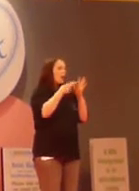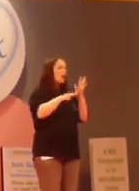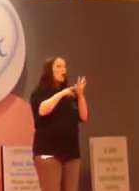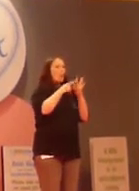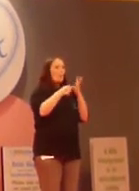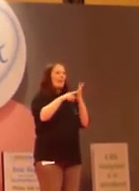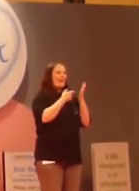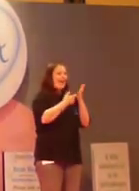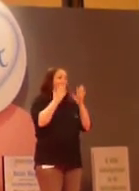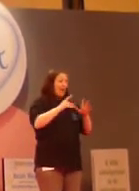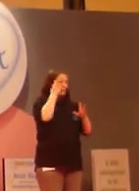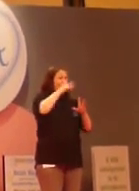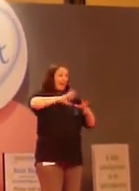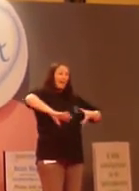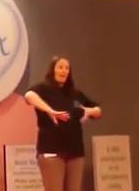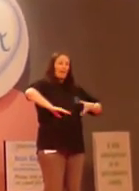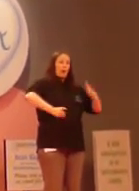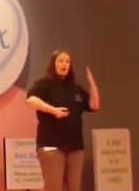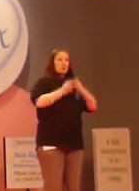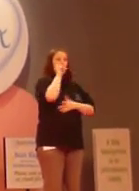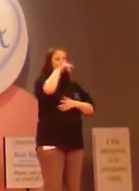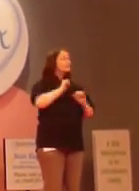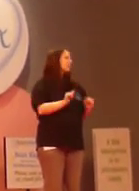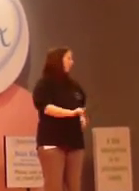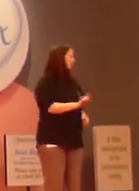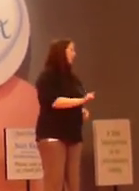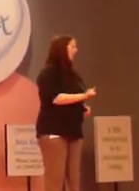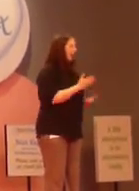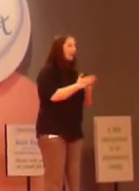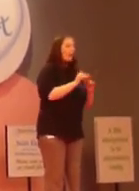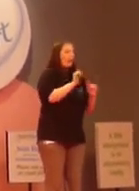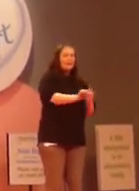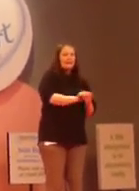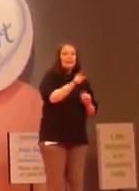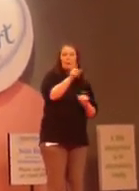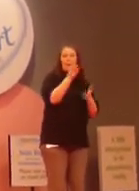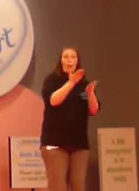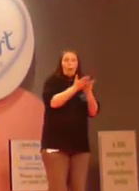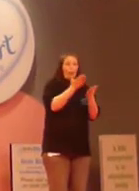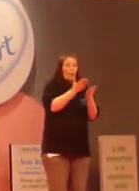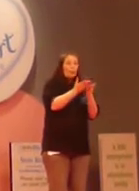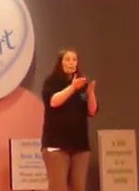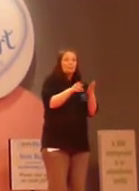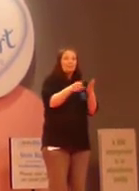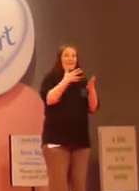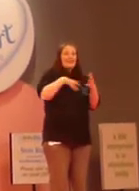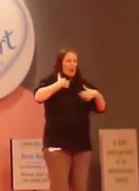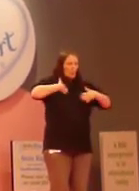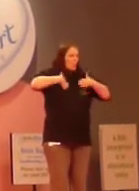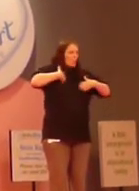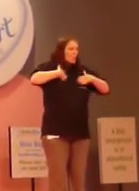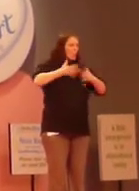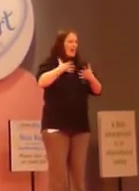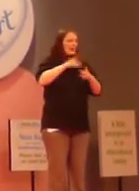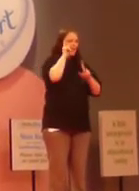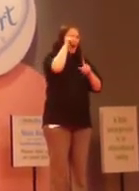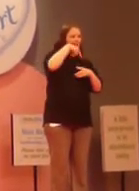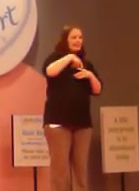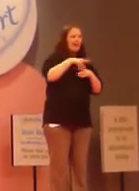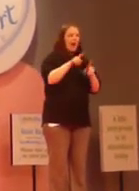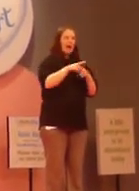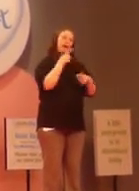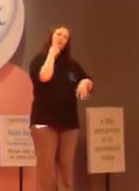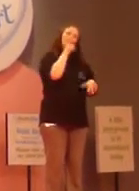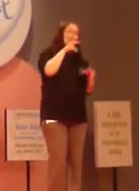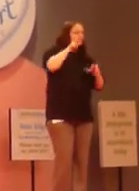that nobody else has had? Partly, yeah. But equally, you just have to have a passion. And these ideas, they can